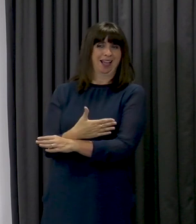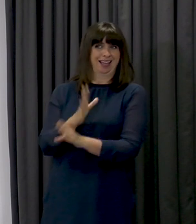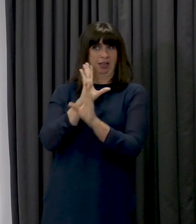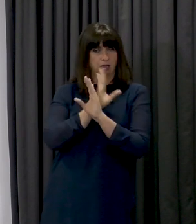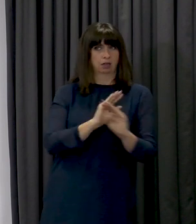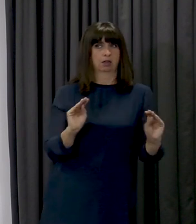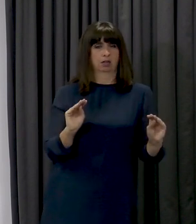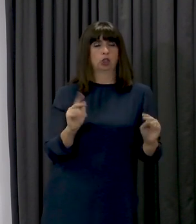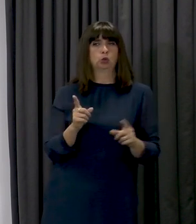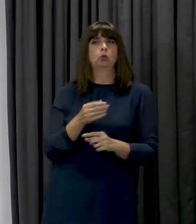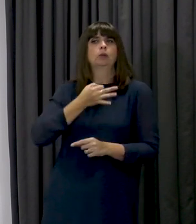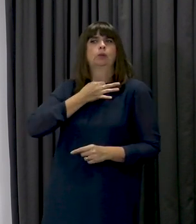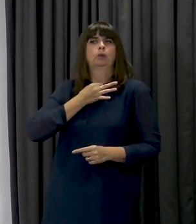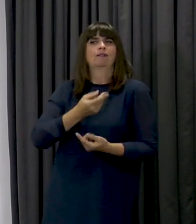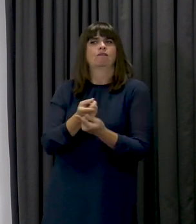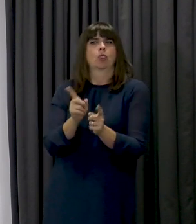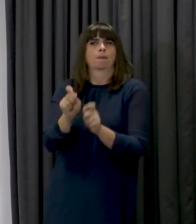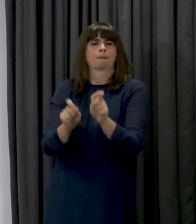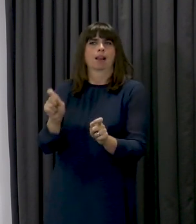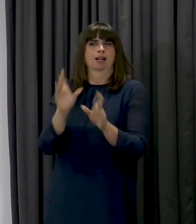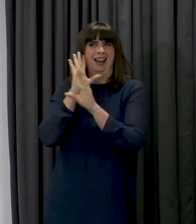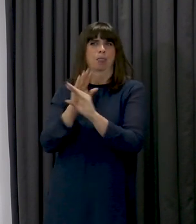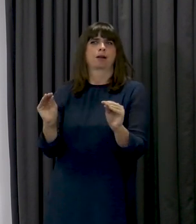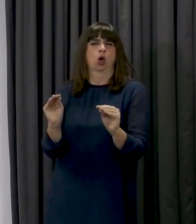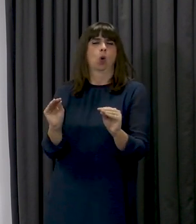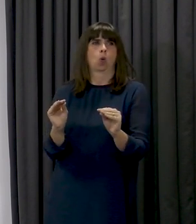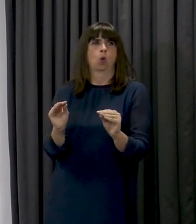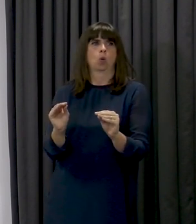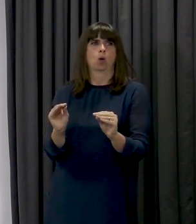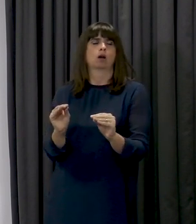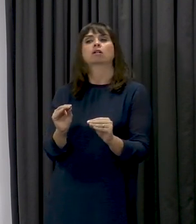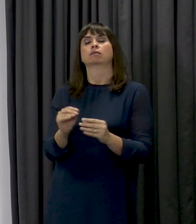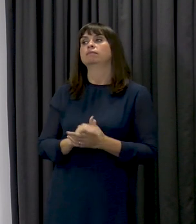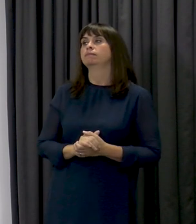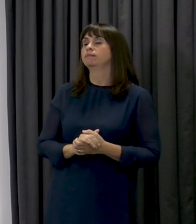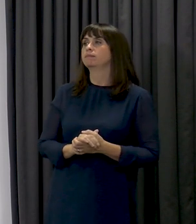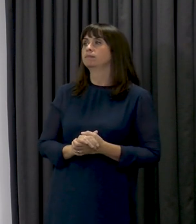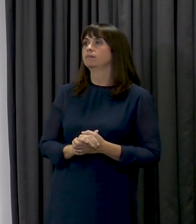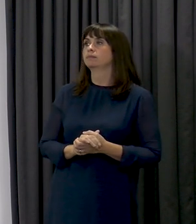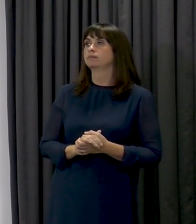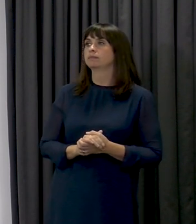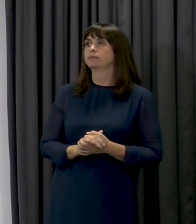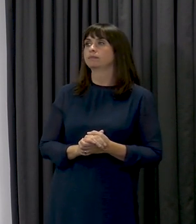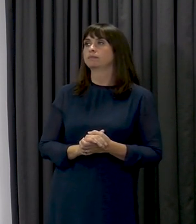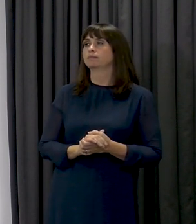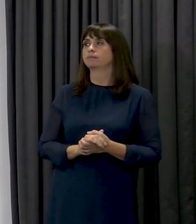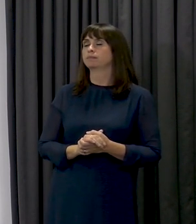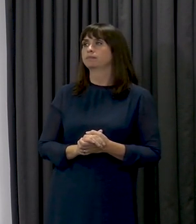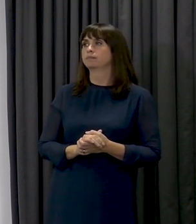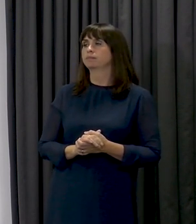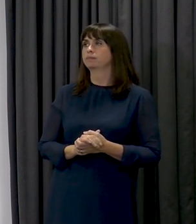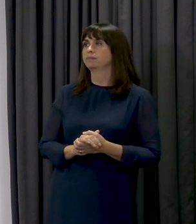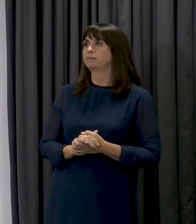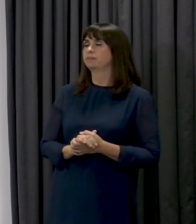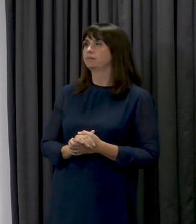to very vulnerable people to let them know that this is going on in their community? Yes, thank you very much,